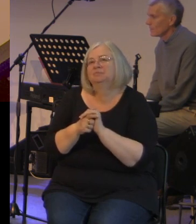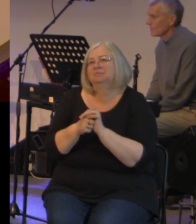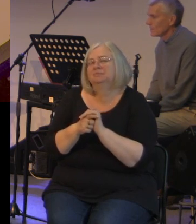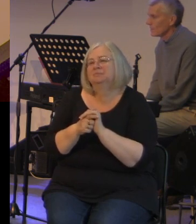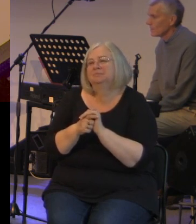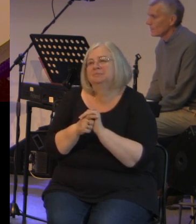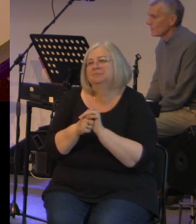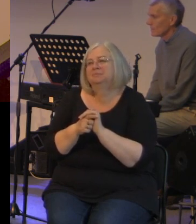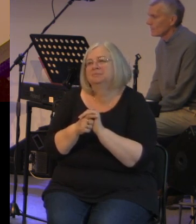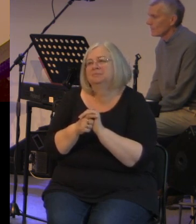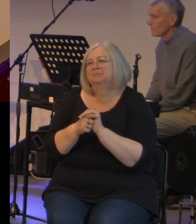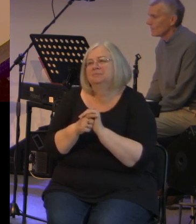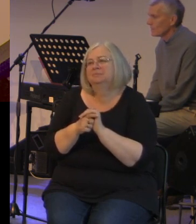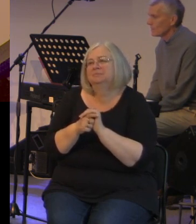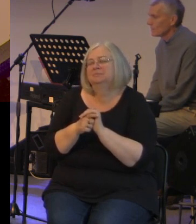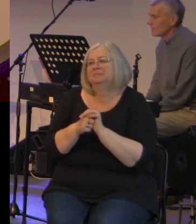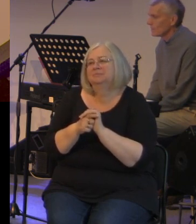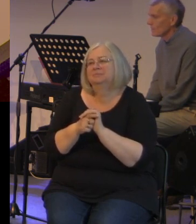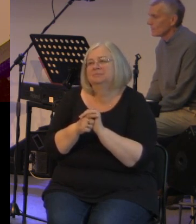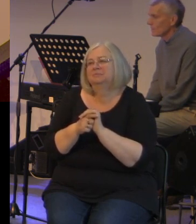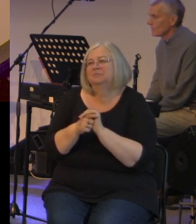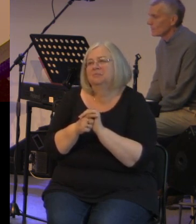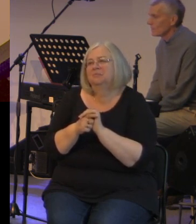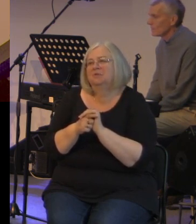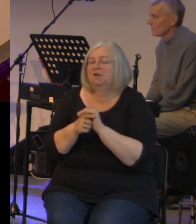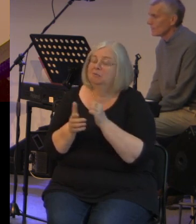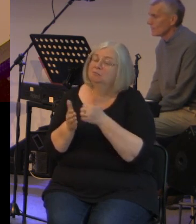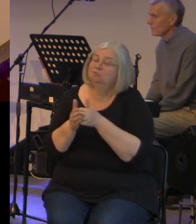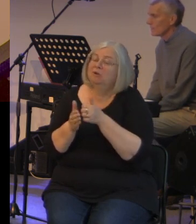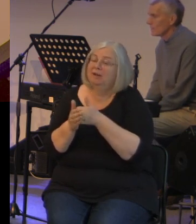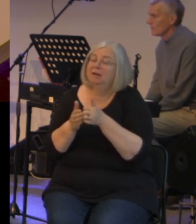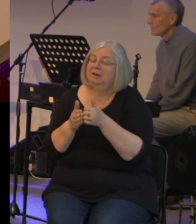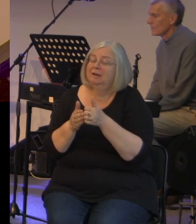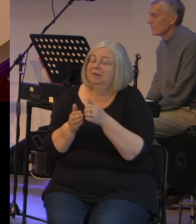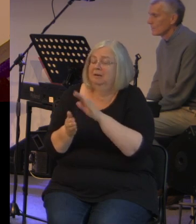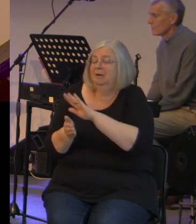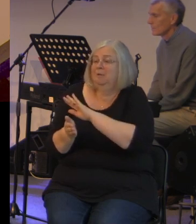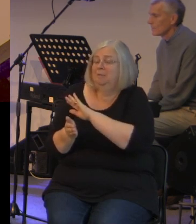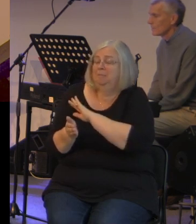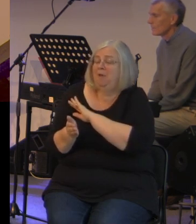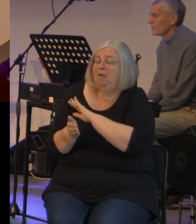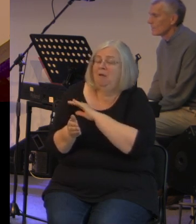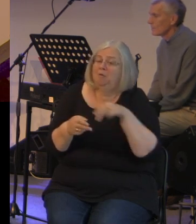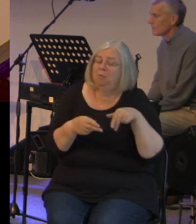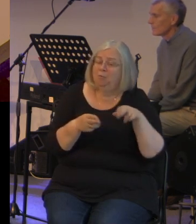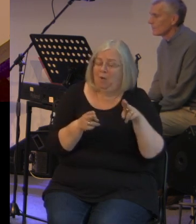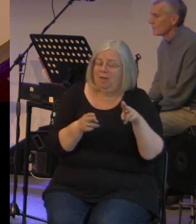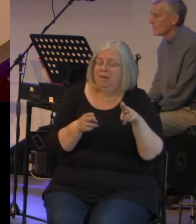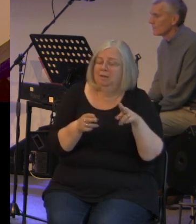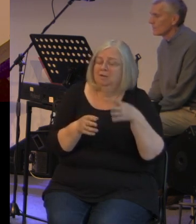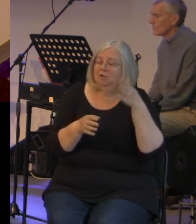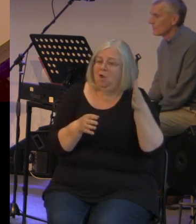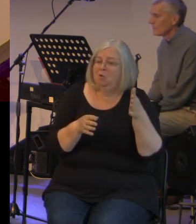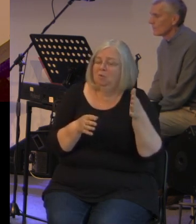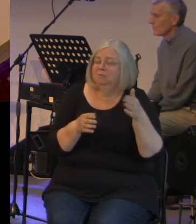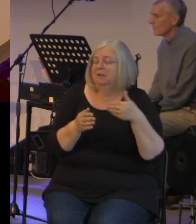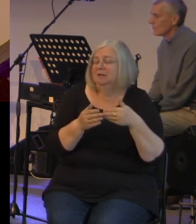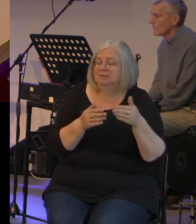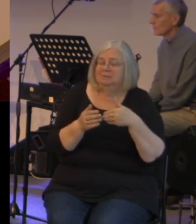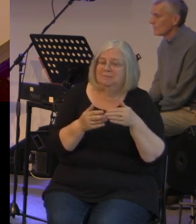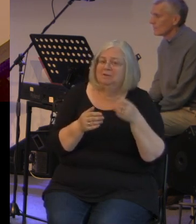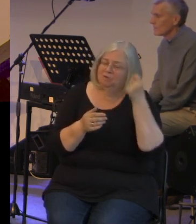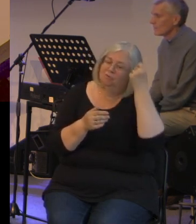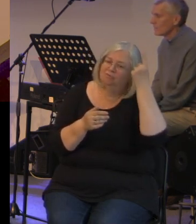a bit later. But if you regularly come to Pear Tree, it's worth making a note of that in your calendar on your phone right now so you